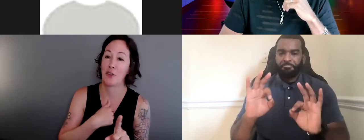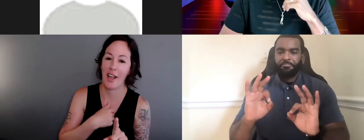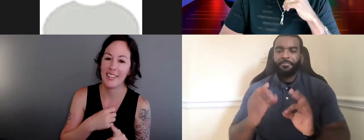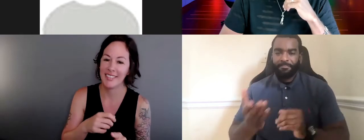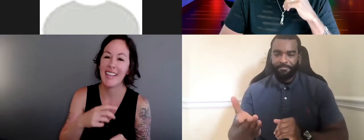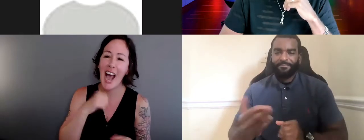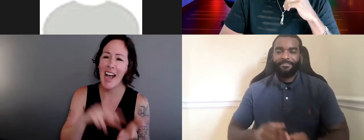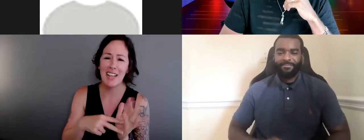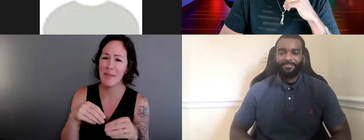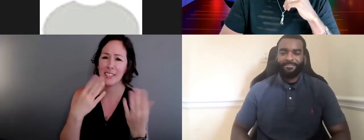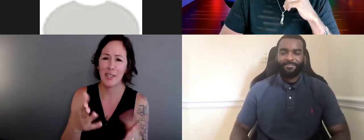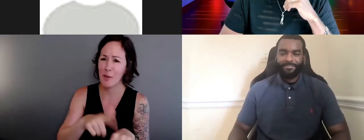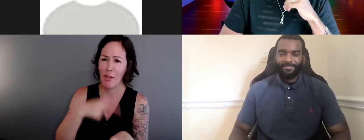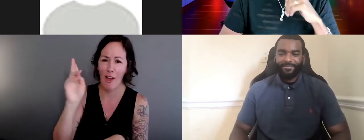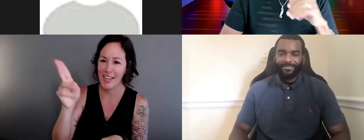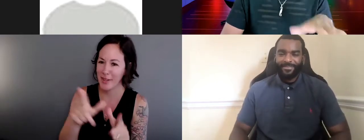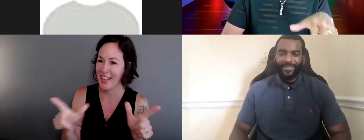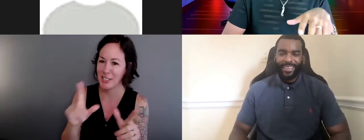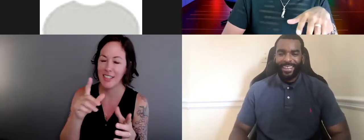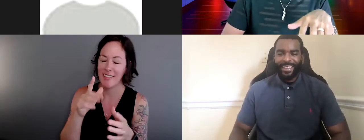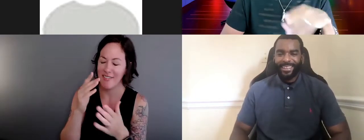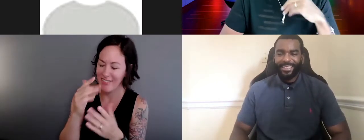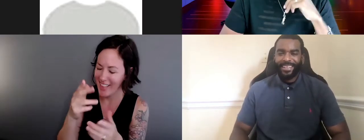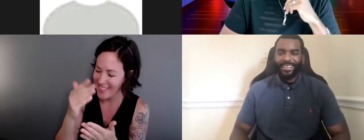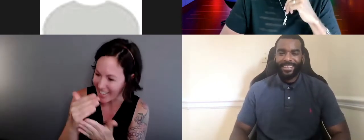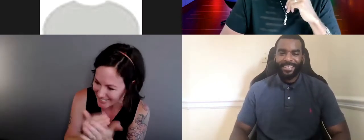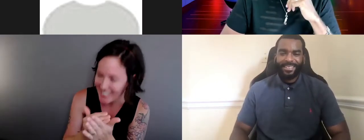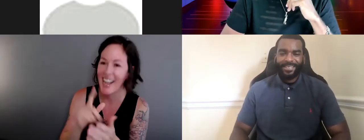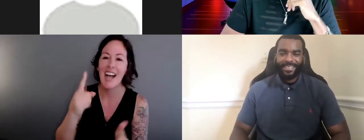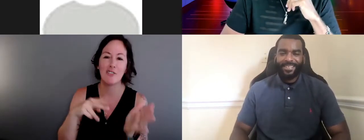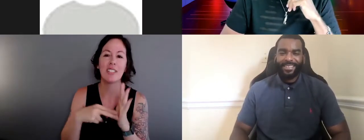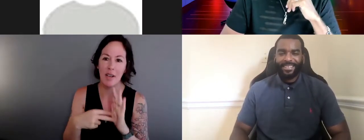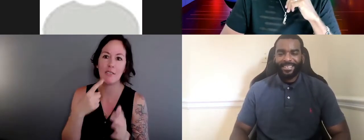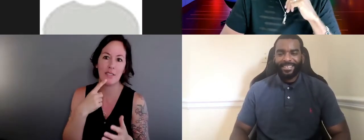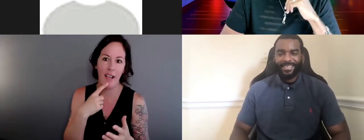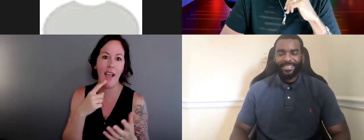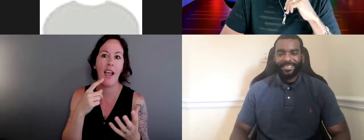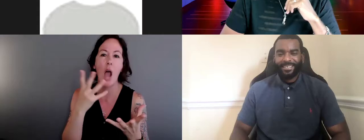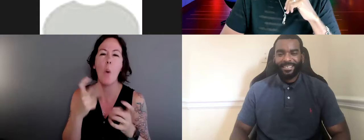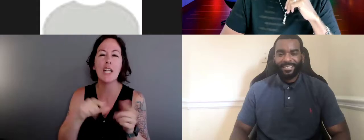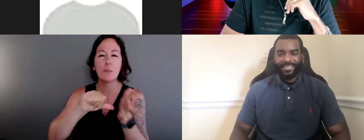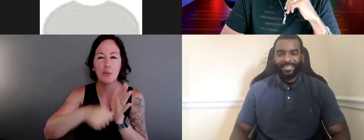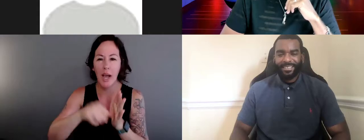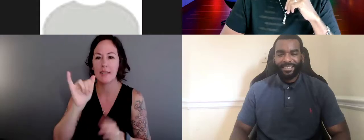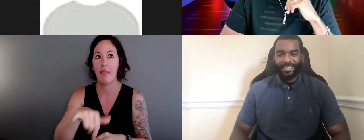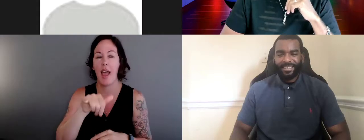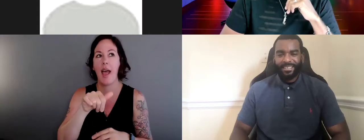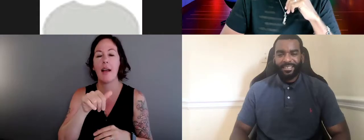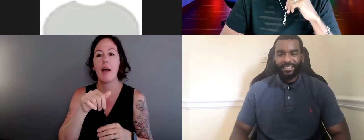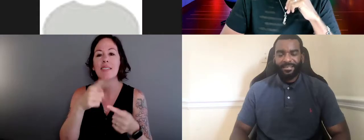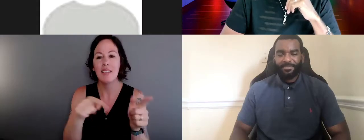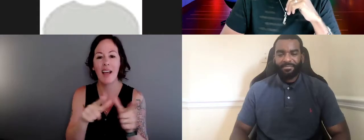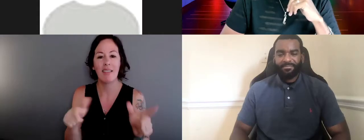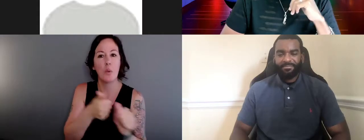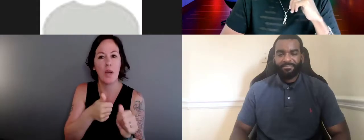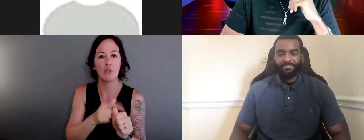Yeah, just so the interpreter could catch up. And my apologies for giving you such a long history lesson of languages, but